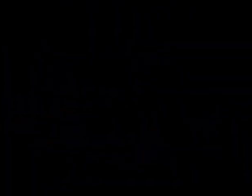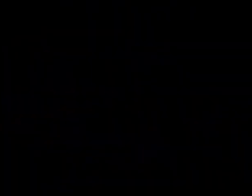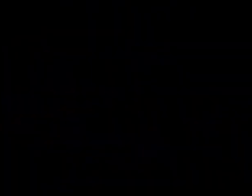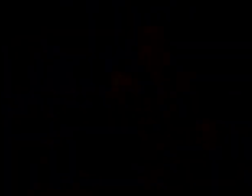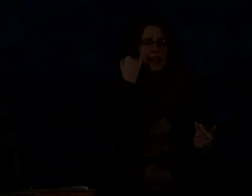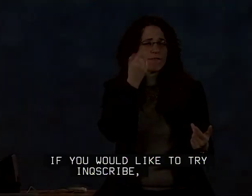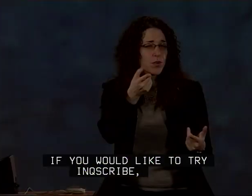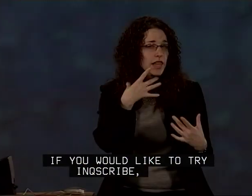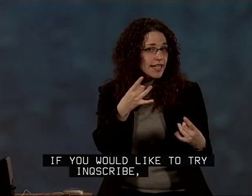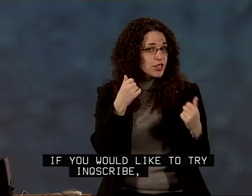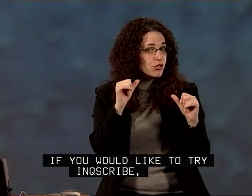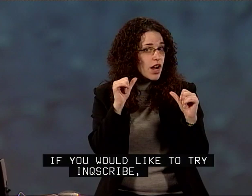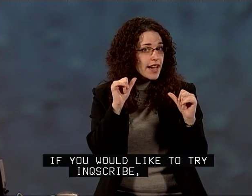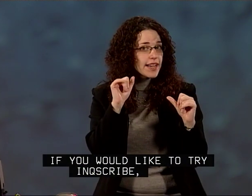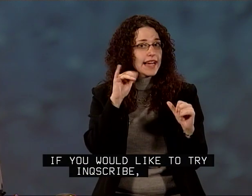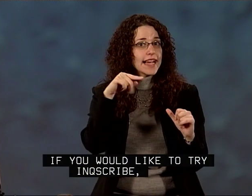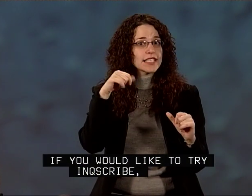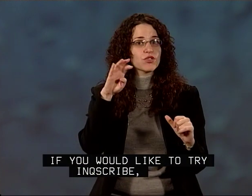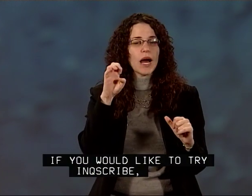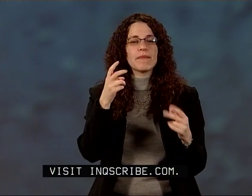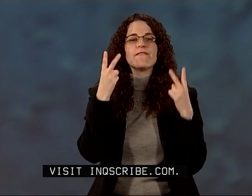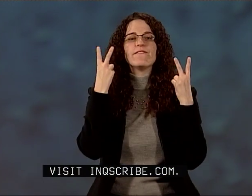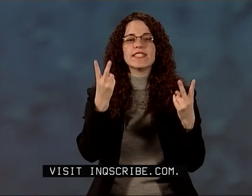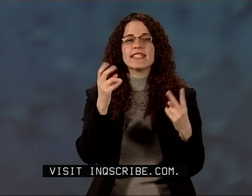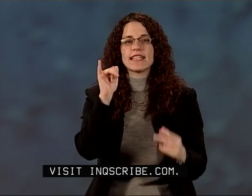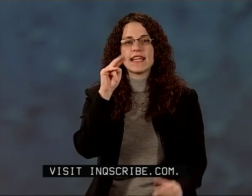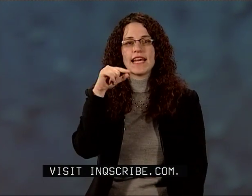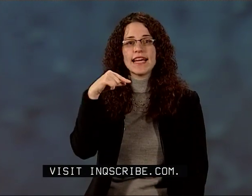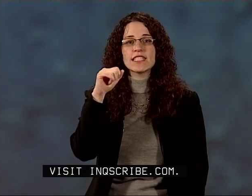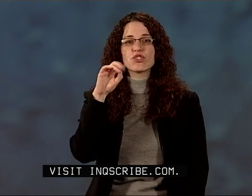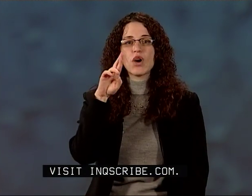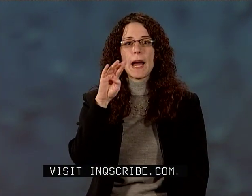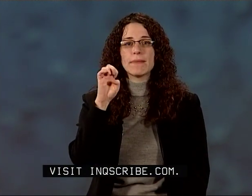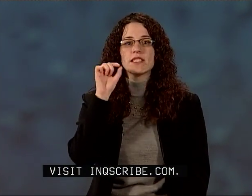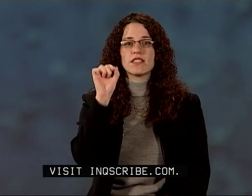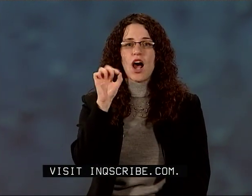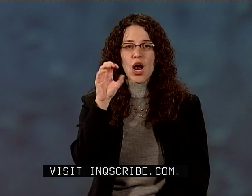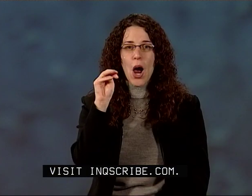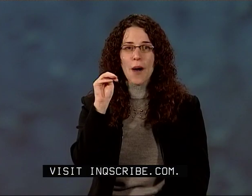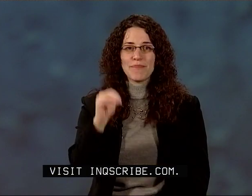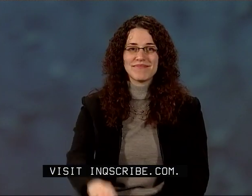If you would like to try InkScribe, visit inkscribe.com.